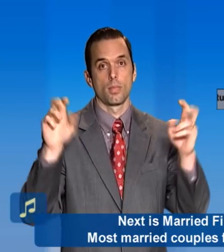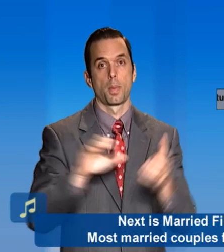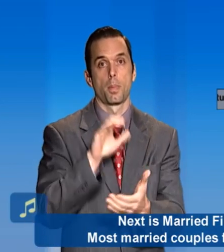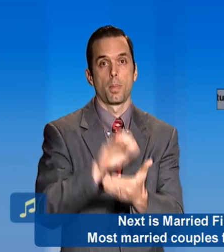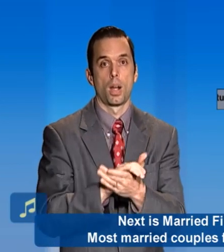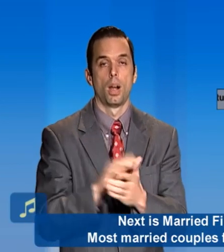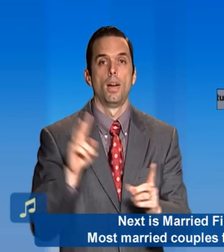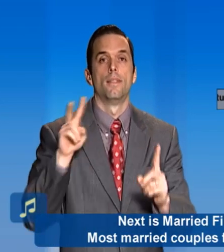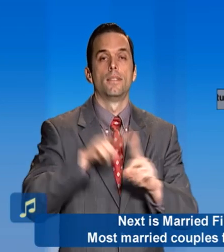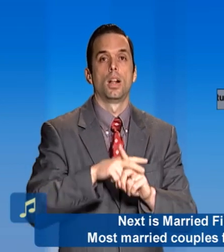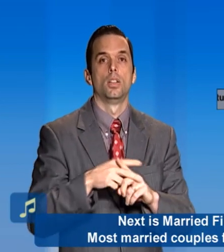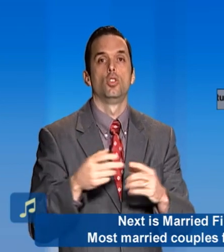Next is married filing jointly.